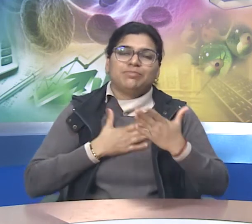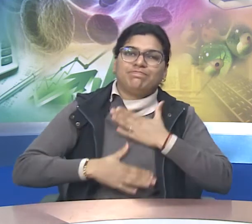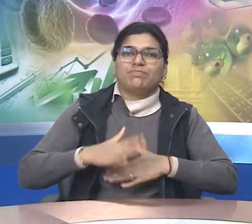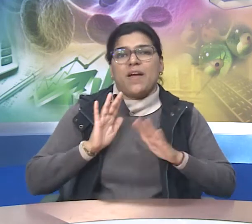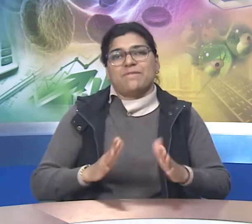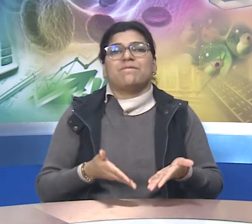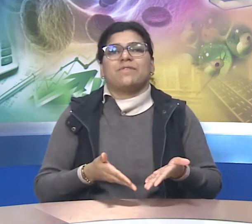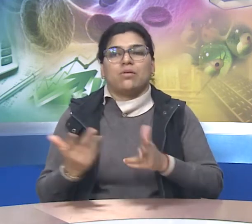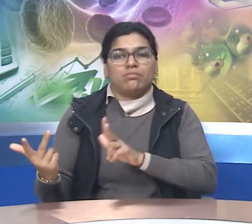of the